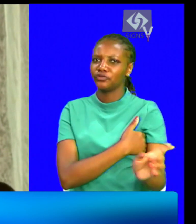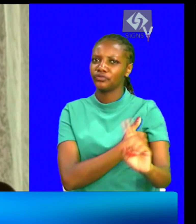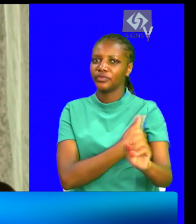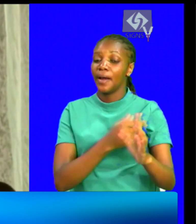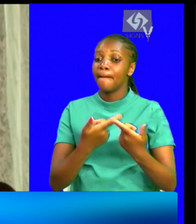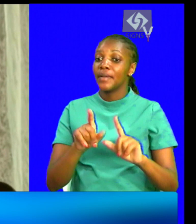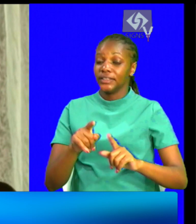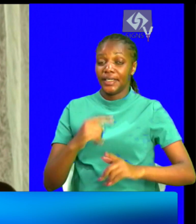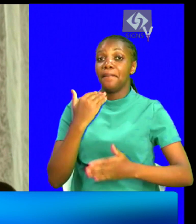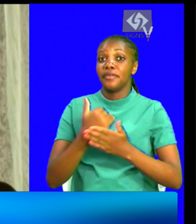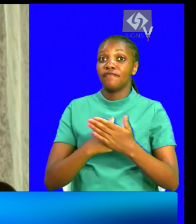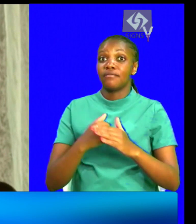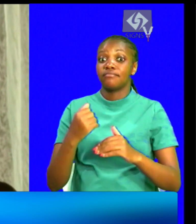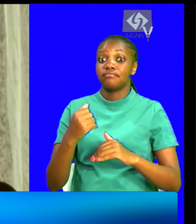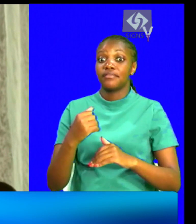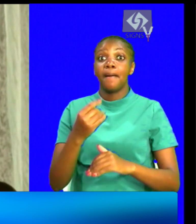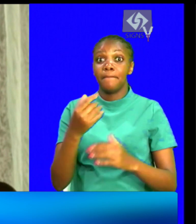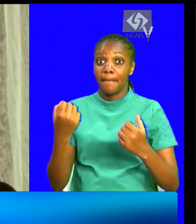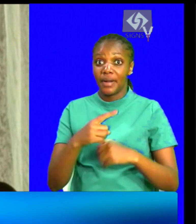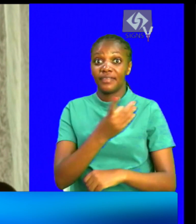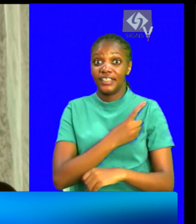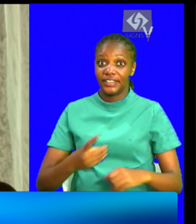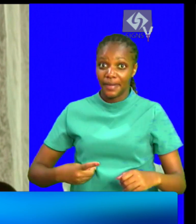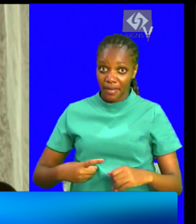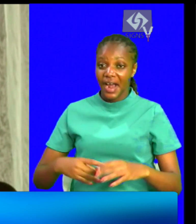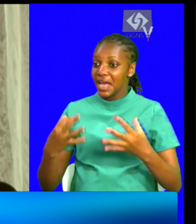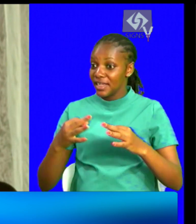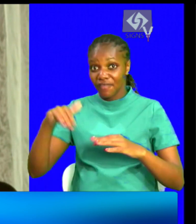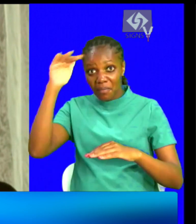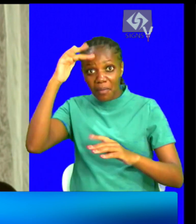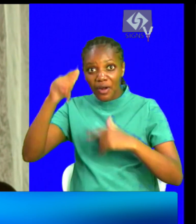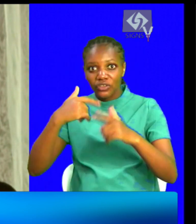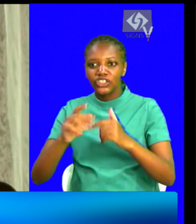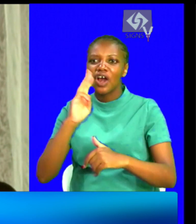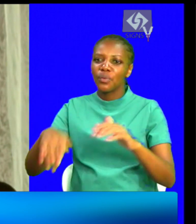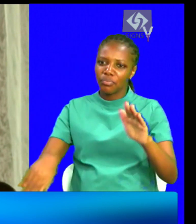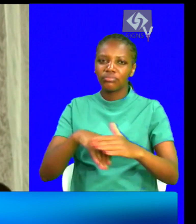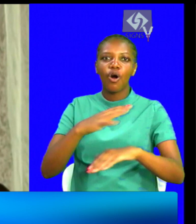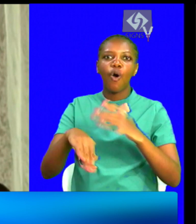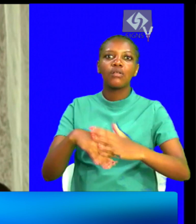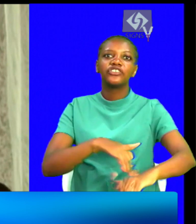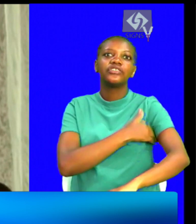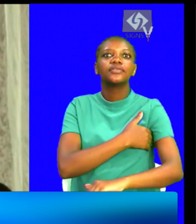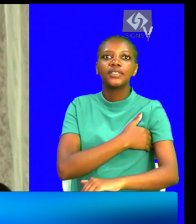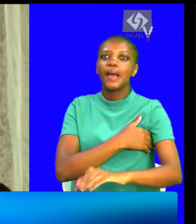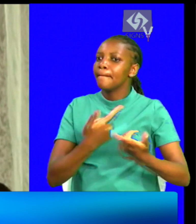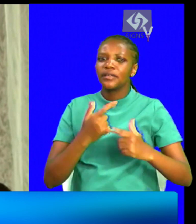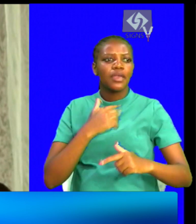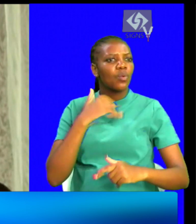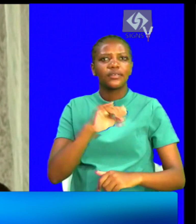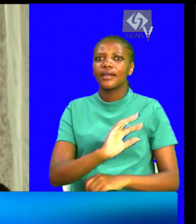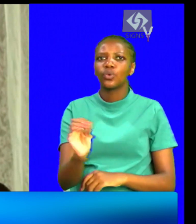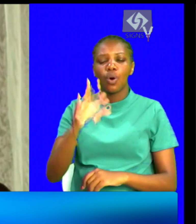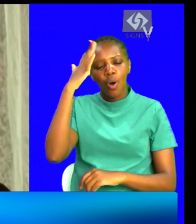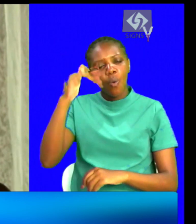machief, but by this Christmas, kama pombe igali iko, I have to sack 10 or 15 chiefs from Nandi waende nyumbani. Na